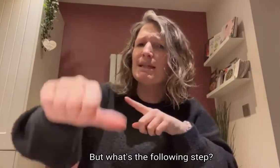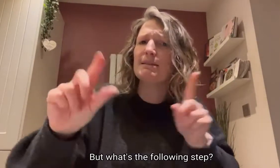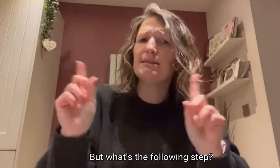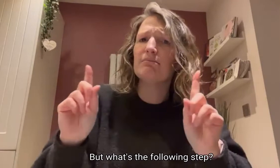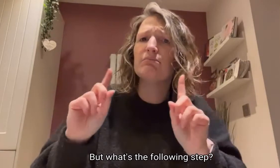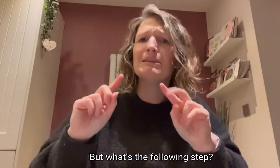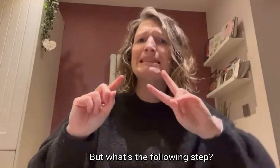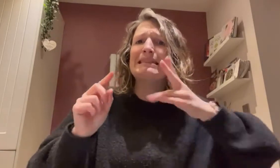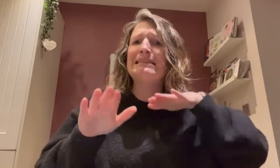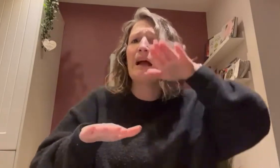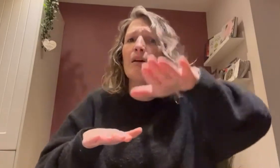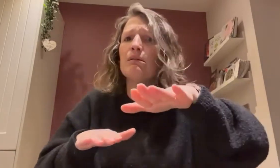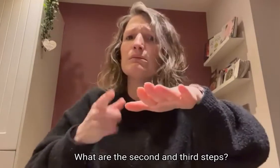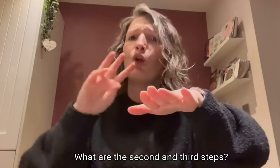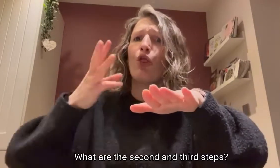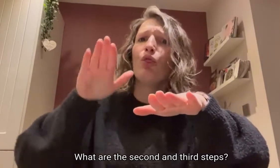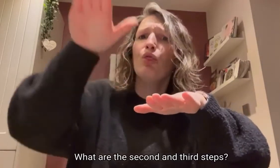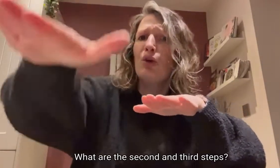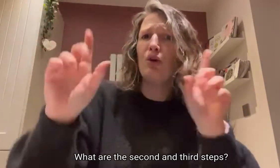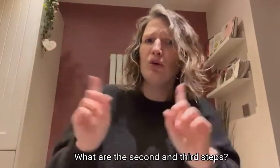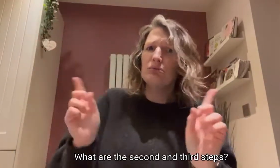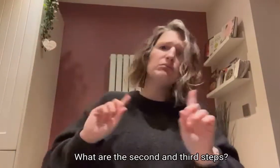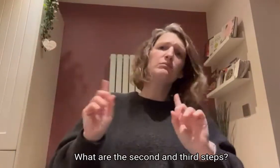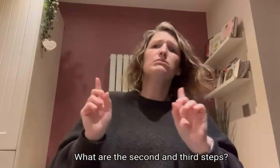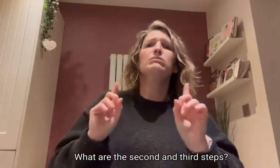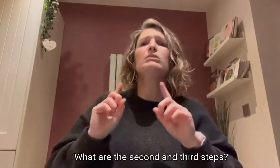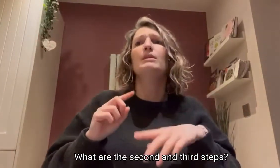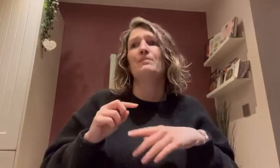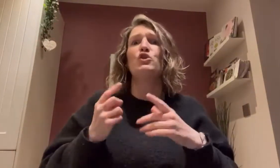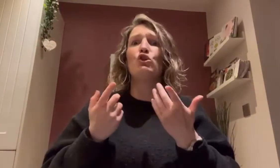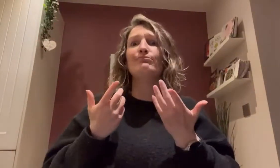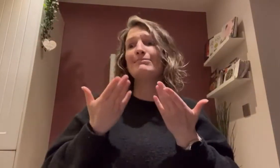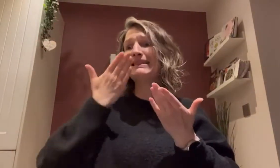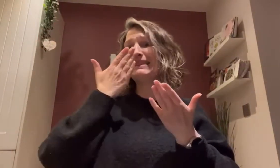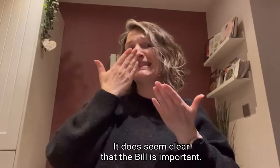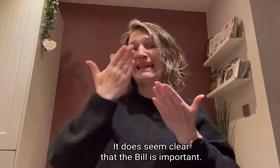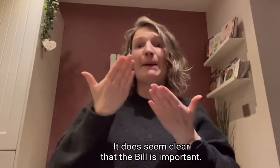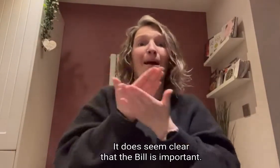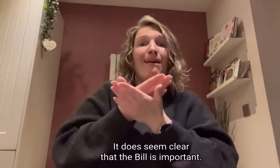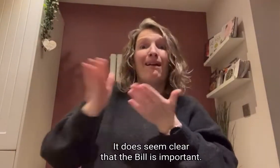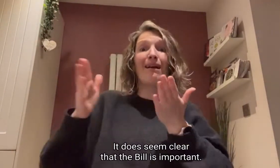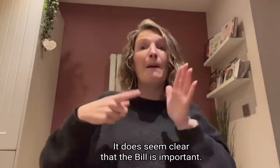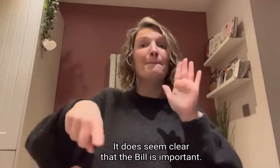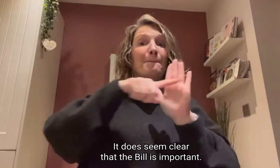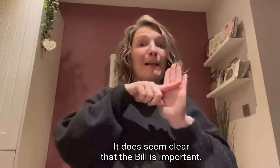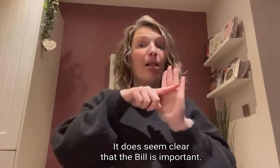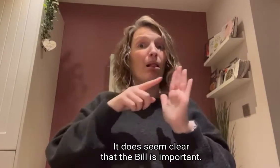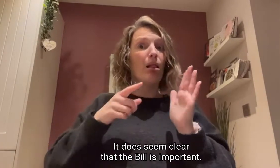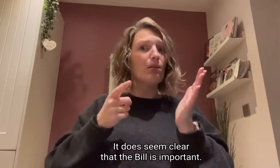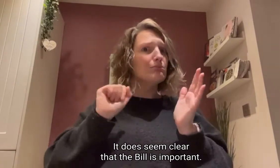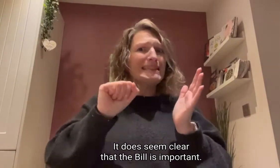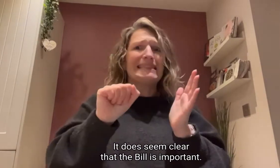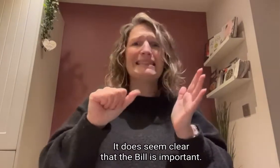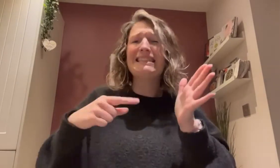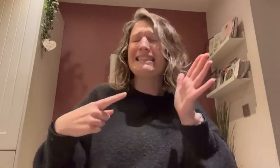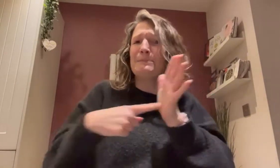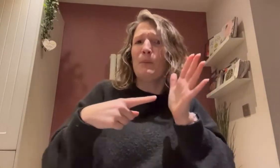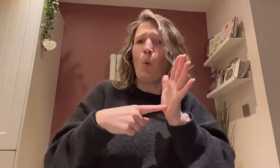following step? What are the second and third steps? It does seem clear that the bill is important. It's